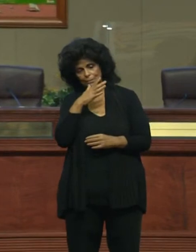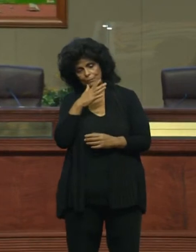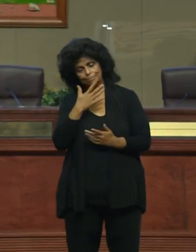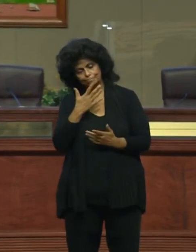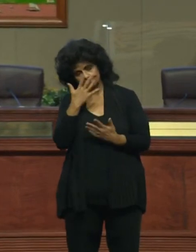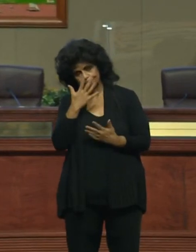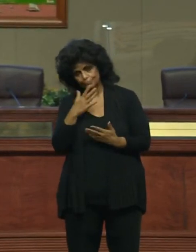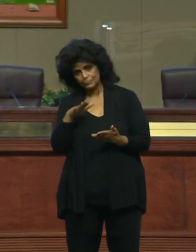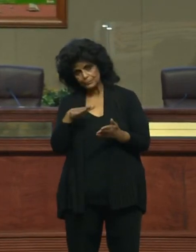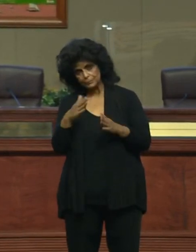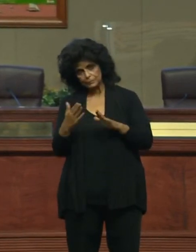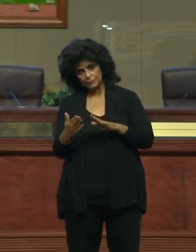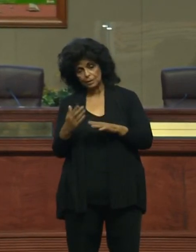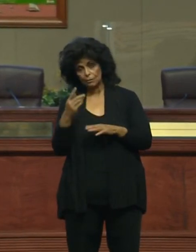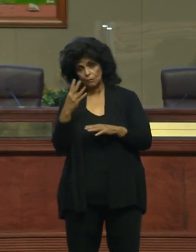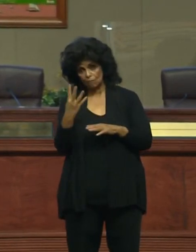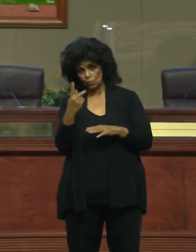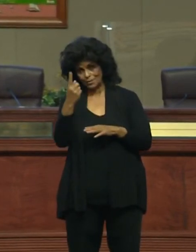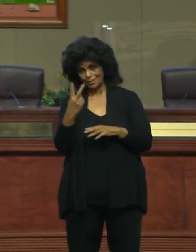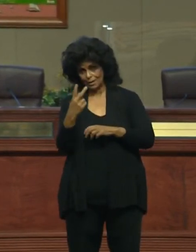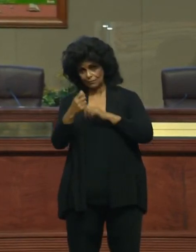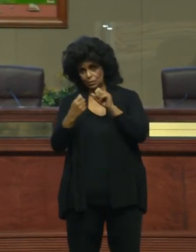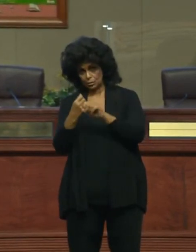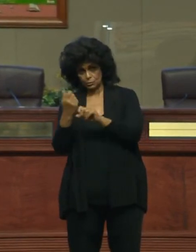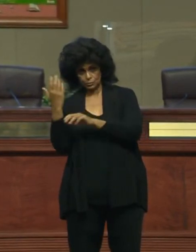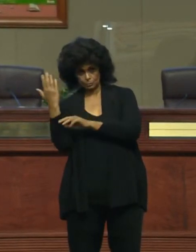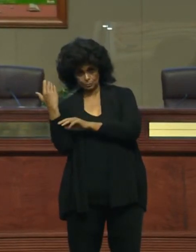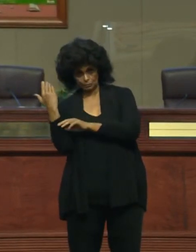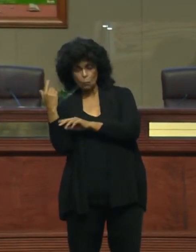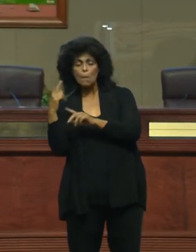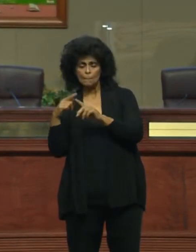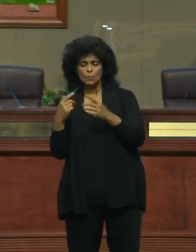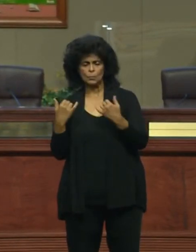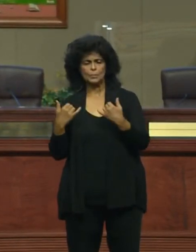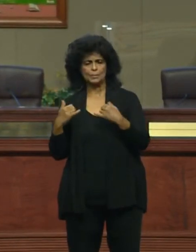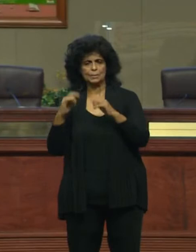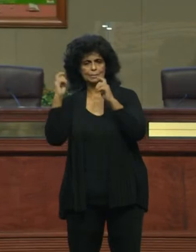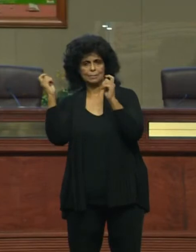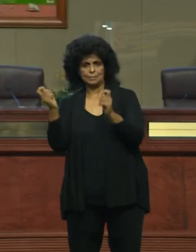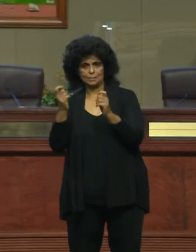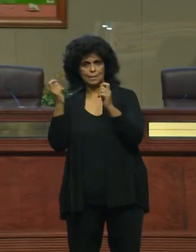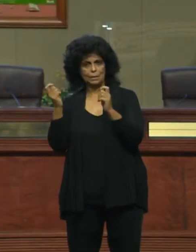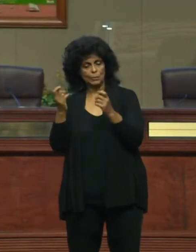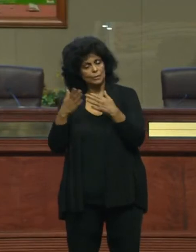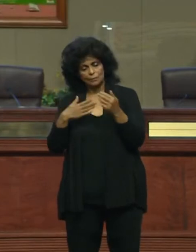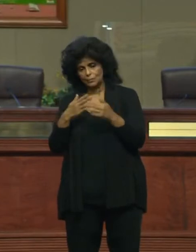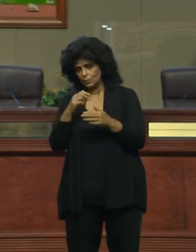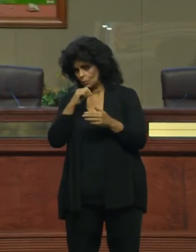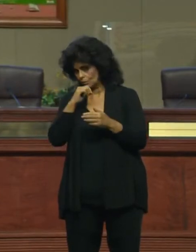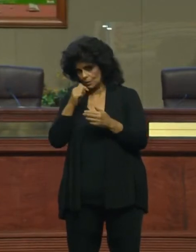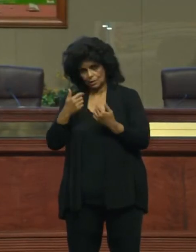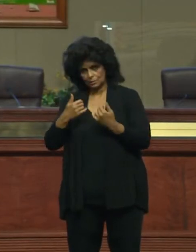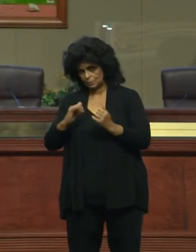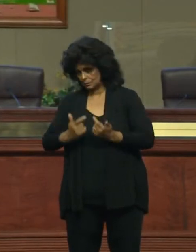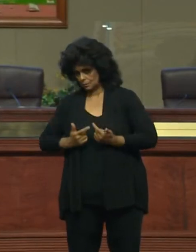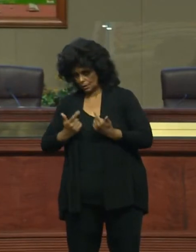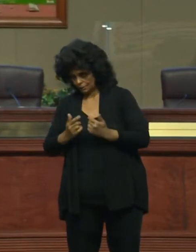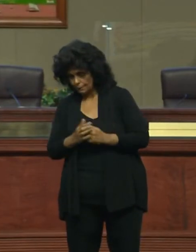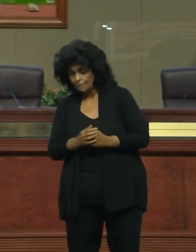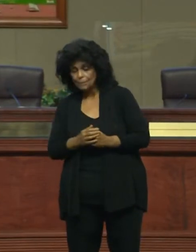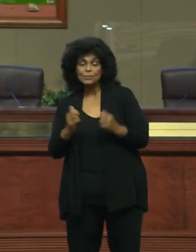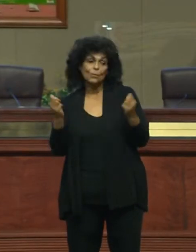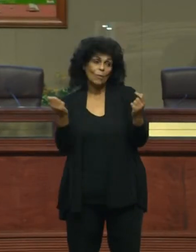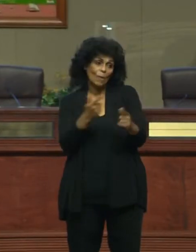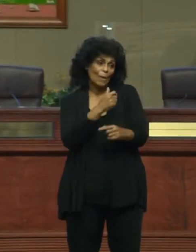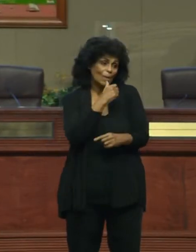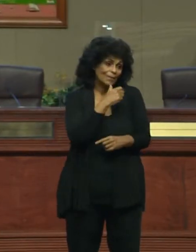ago. But we do celebrate her, even though she is no longer with us. So to all of the ladies